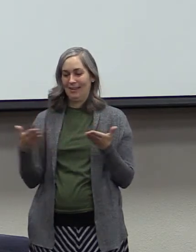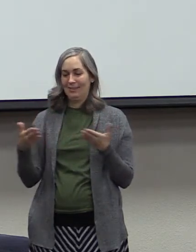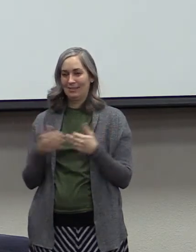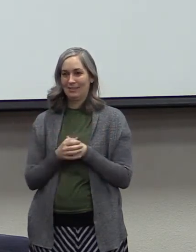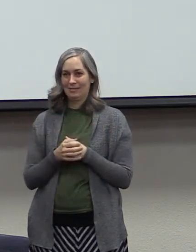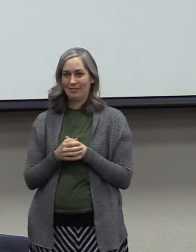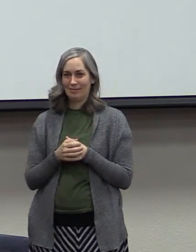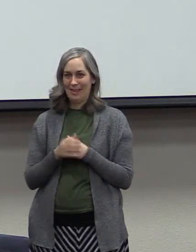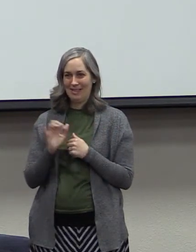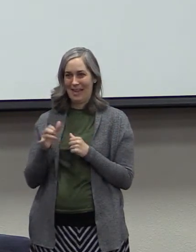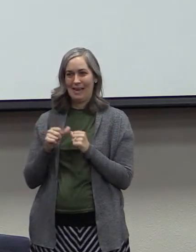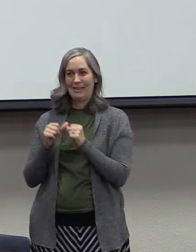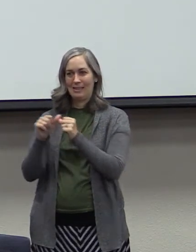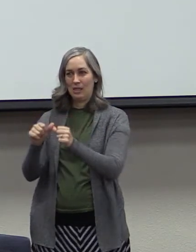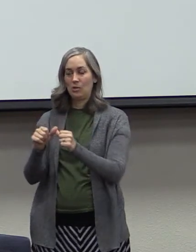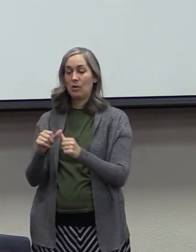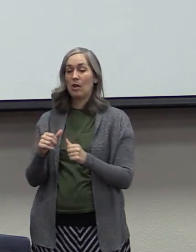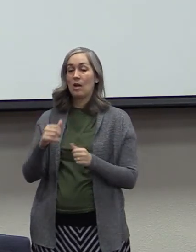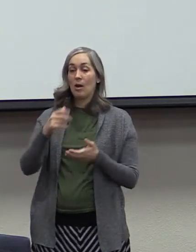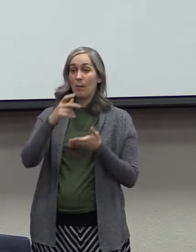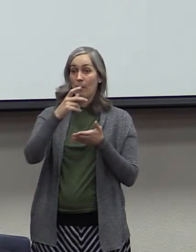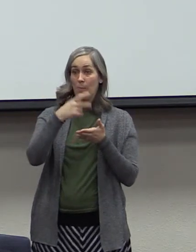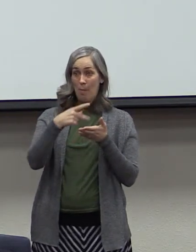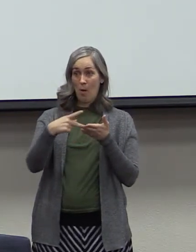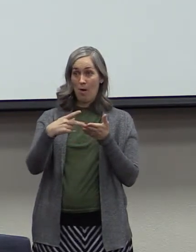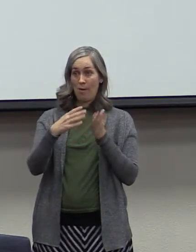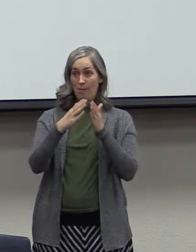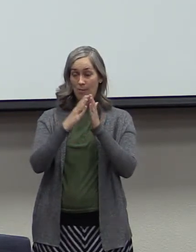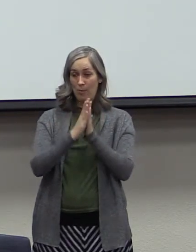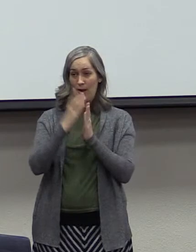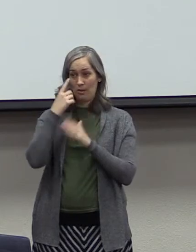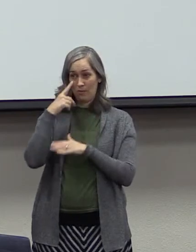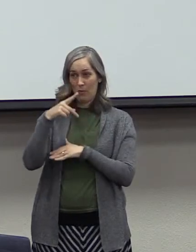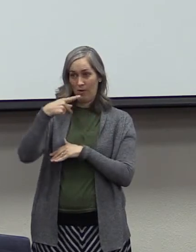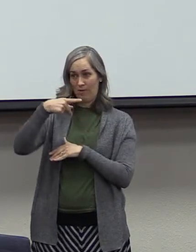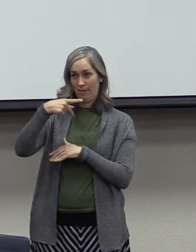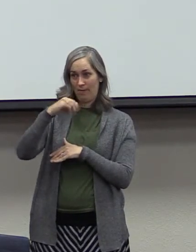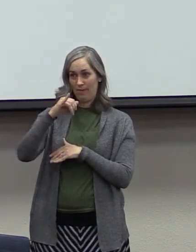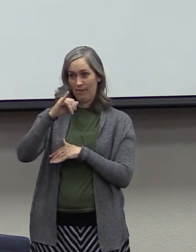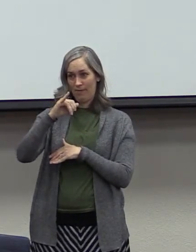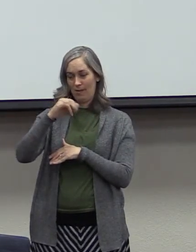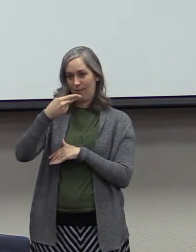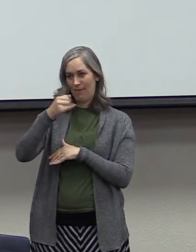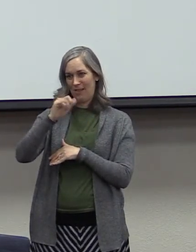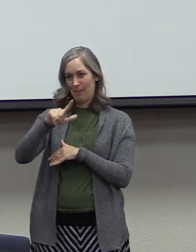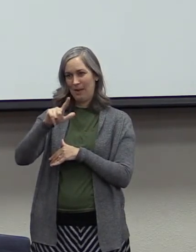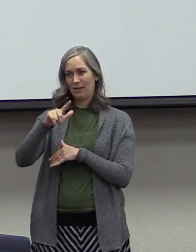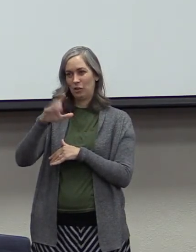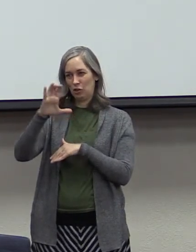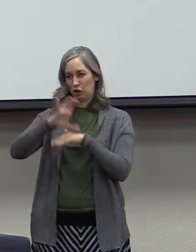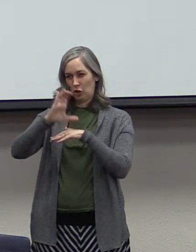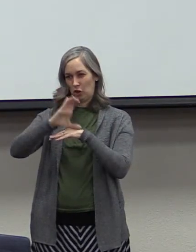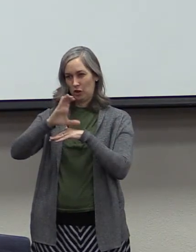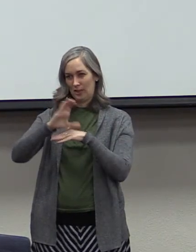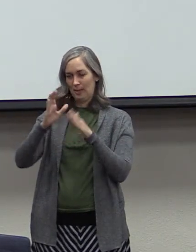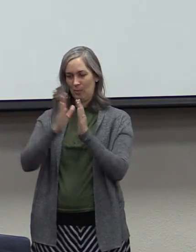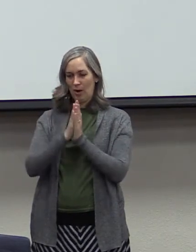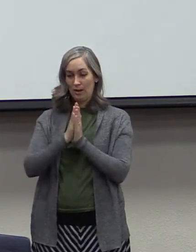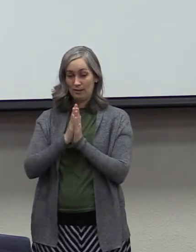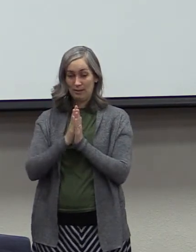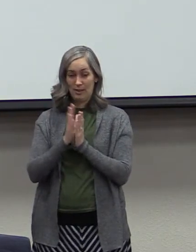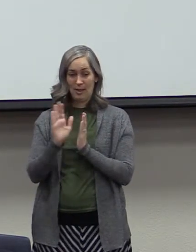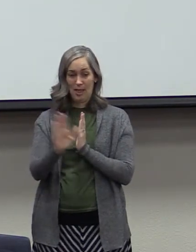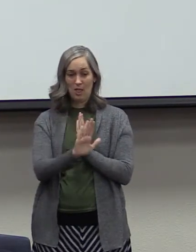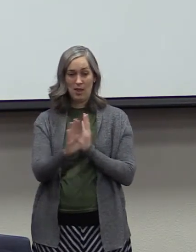the Philippians that we just heard in our reading remind you that he prays that your love may abound